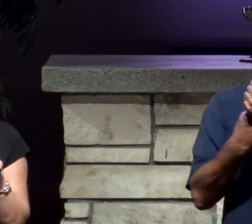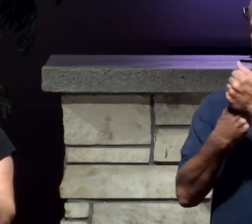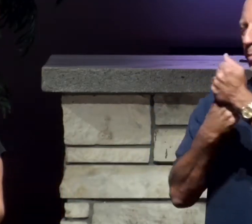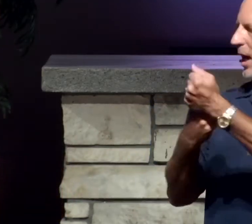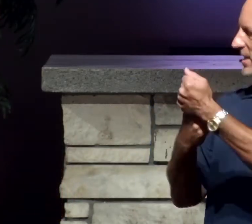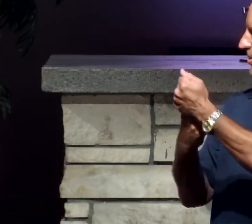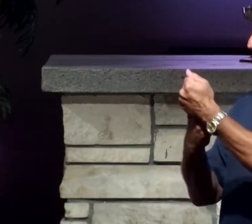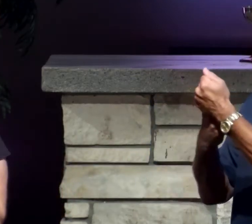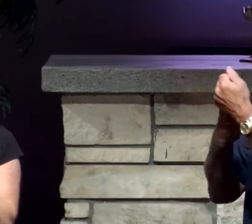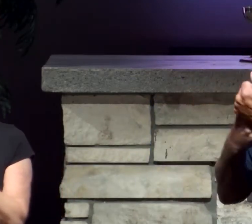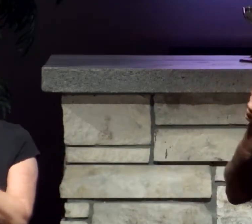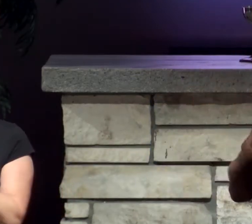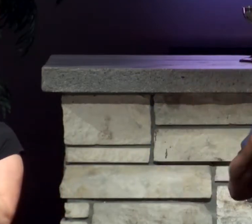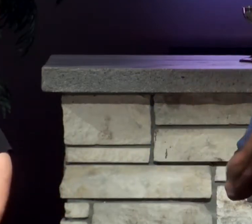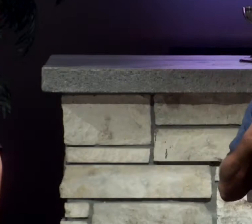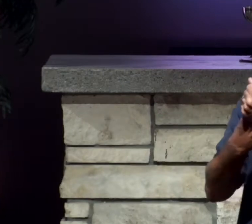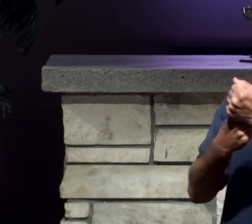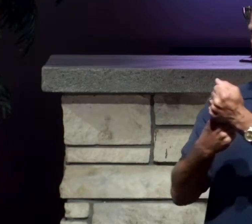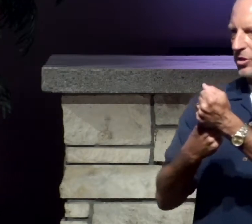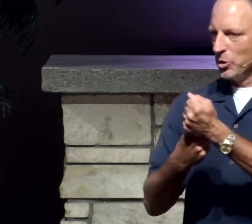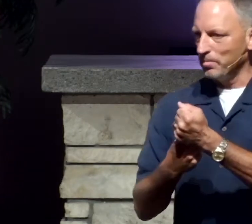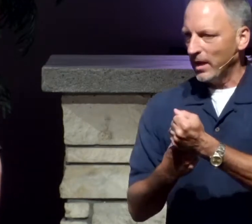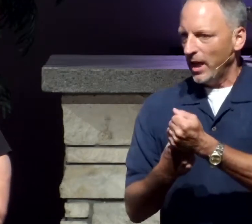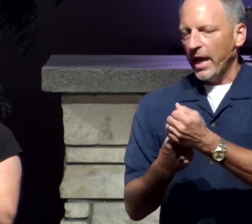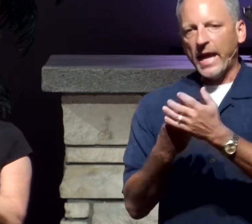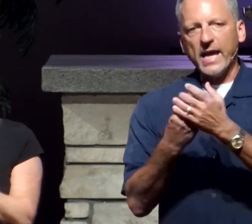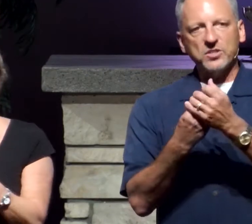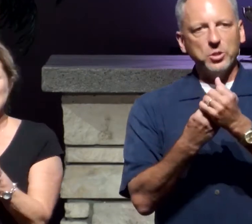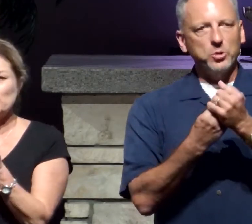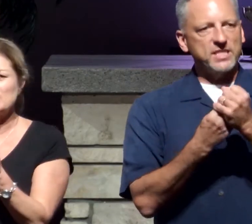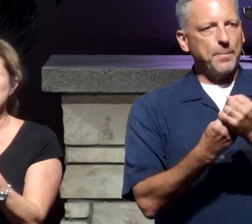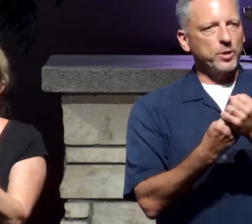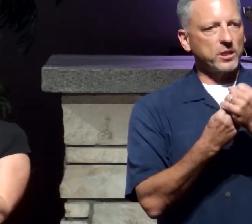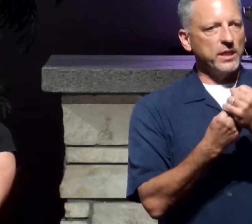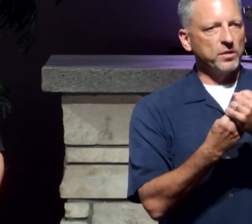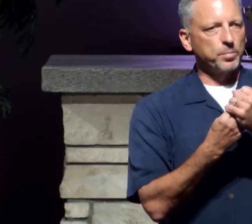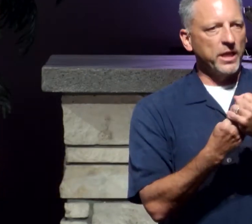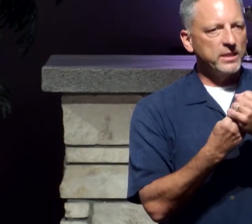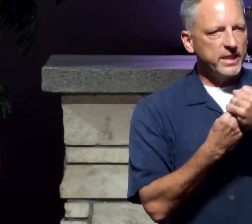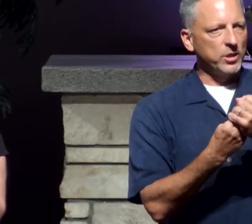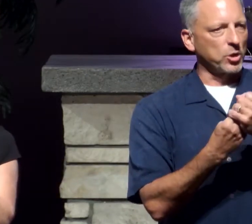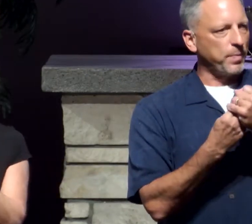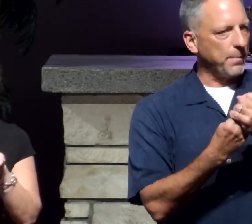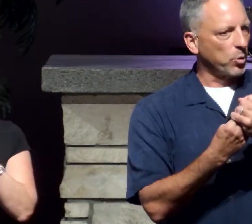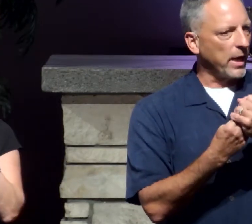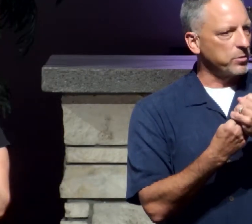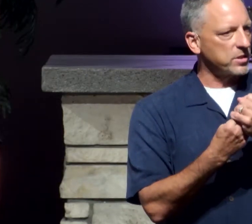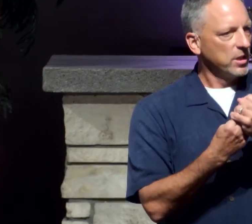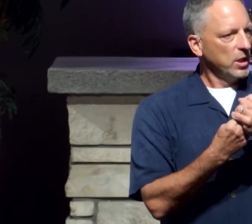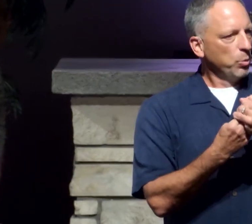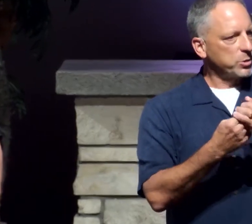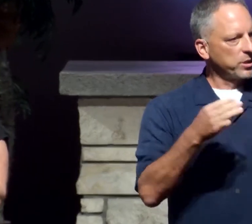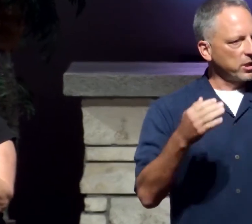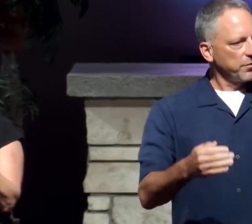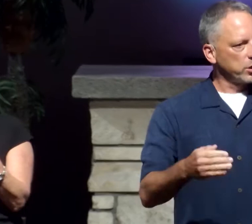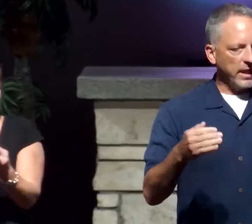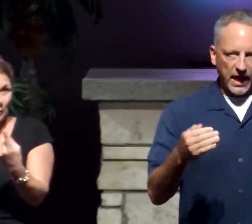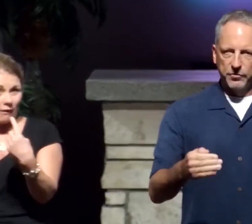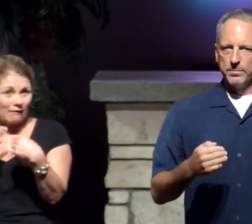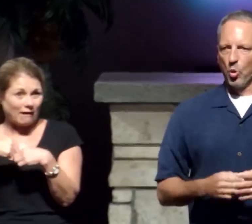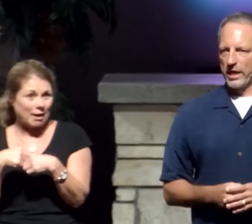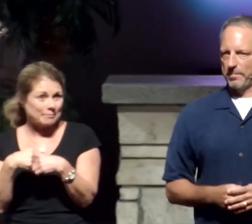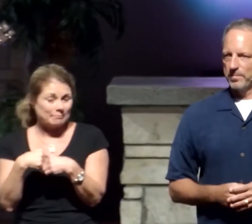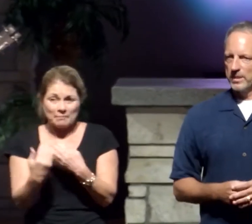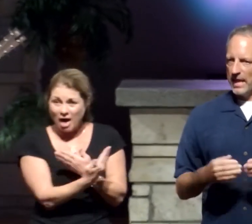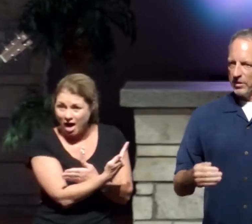the Cleveland Press, which was delivered in the late afternoon, and I had two separate Cleveland Plain Dealer paper routes, which were delivered